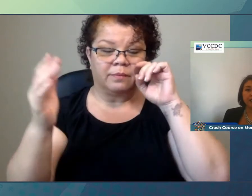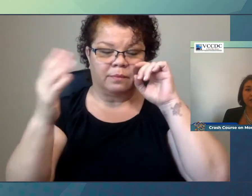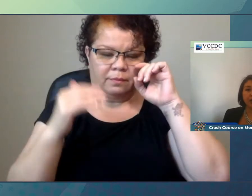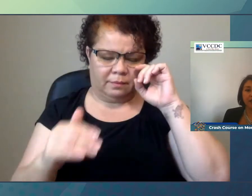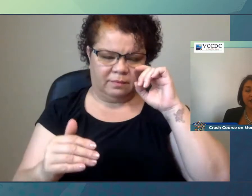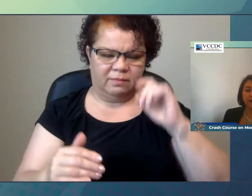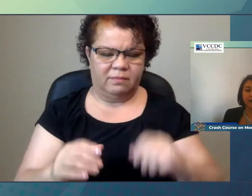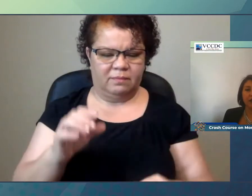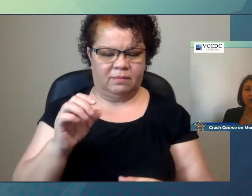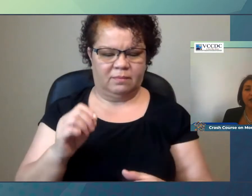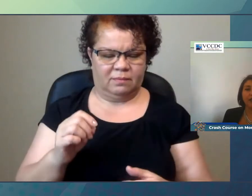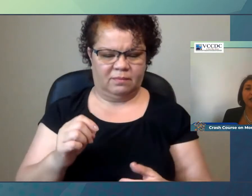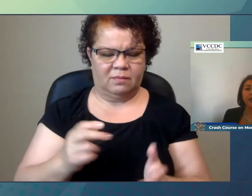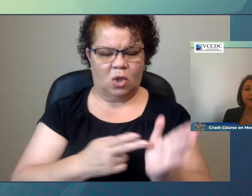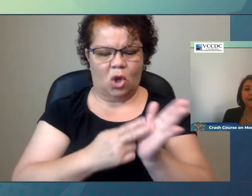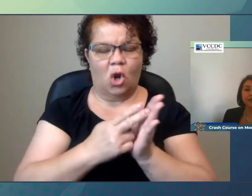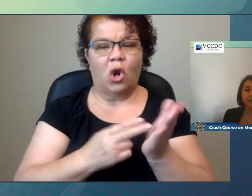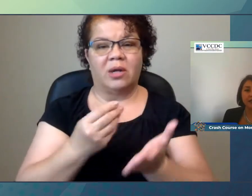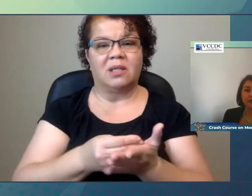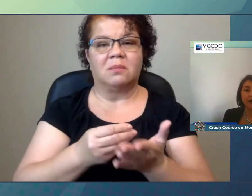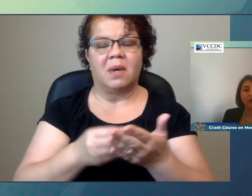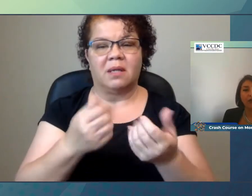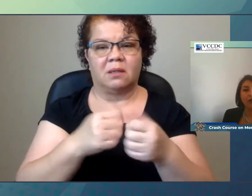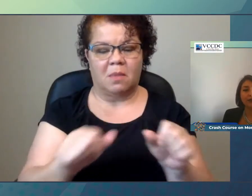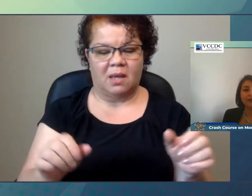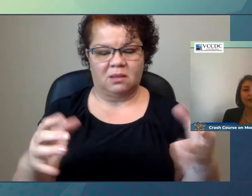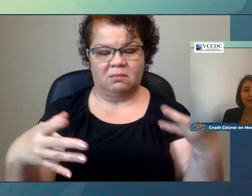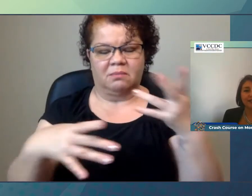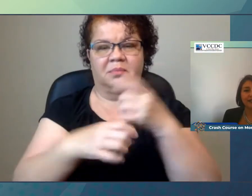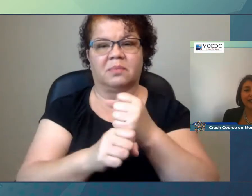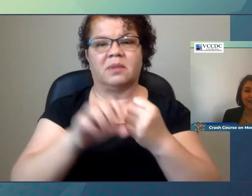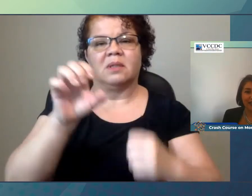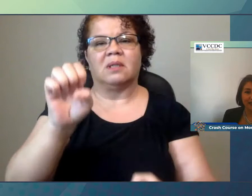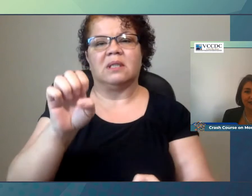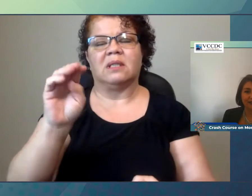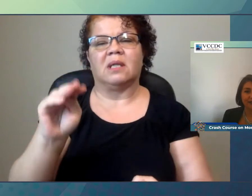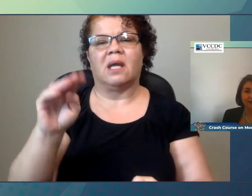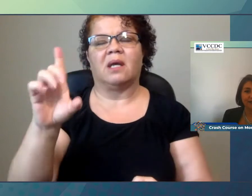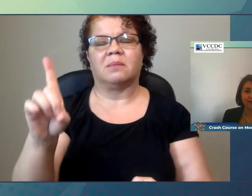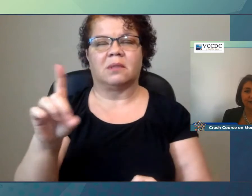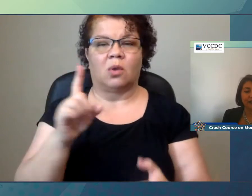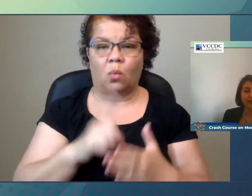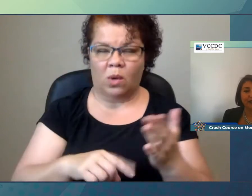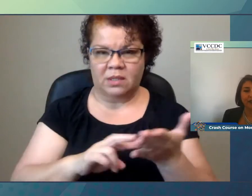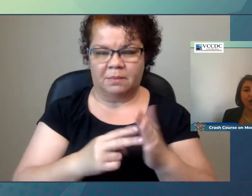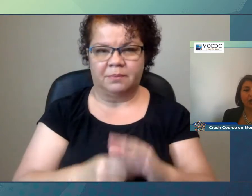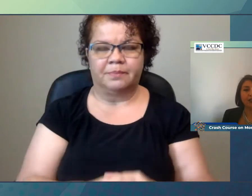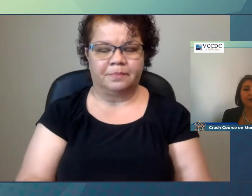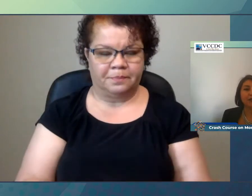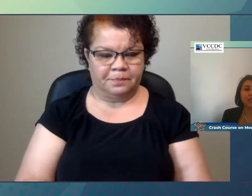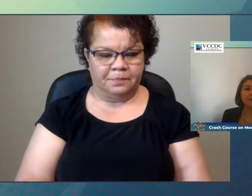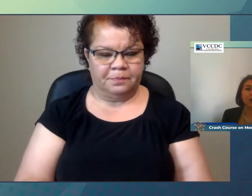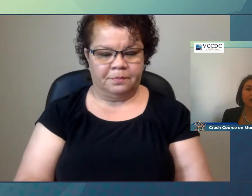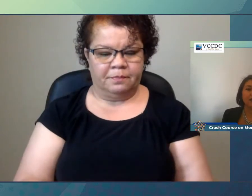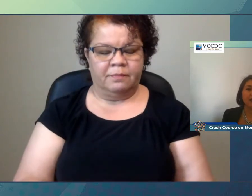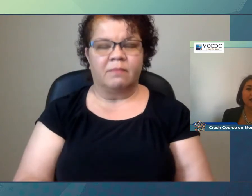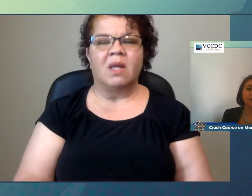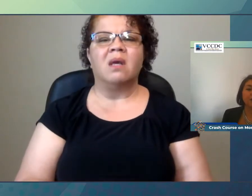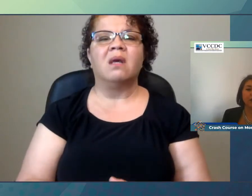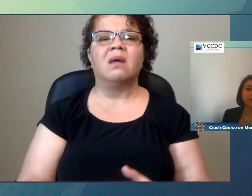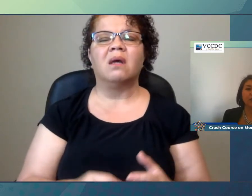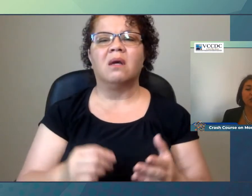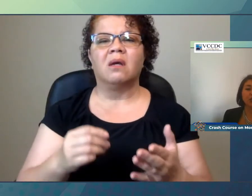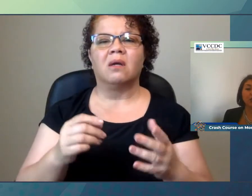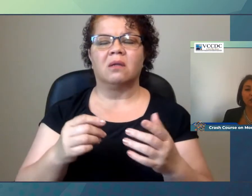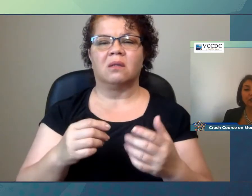Earnest money deposit, or EMD. What is that? Earnest money deposit